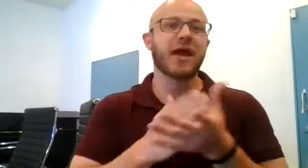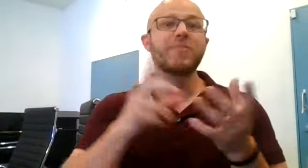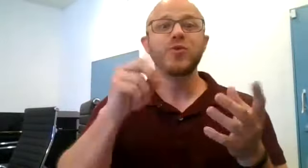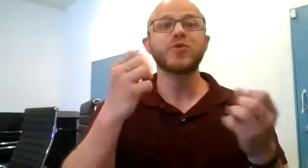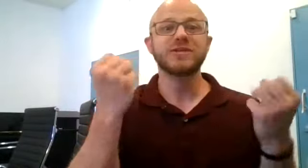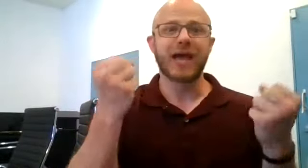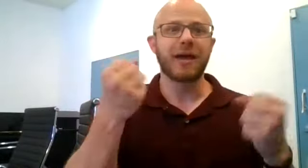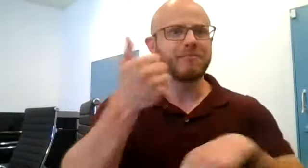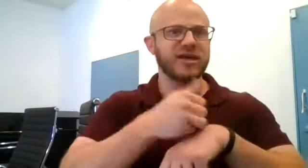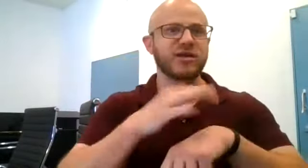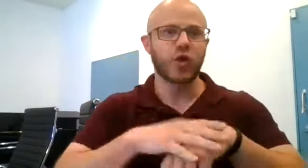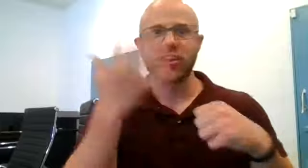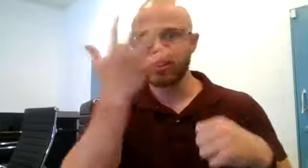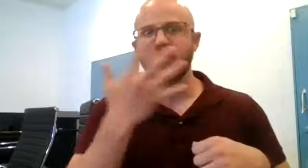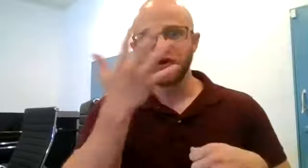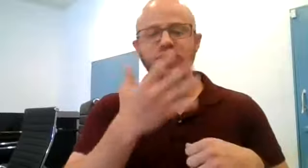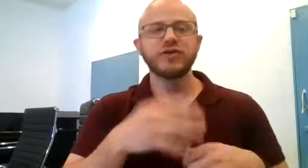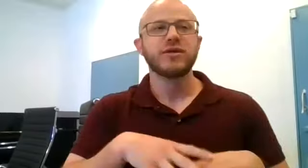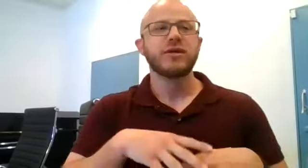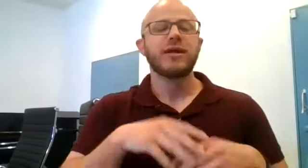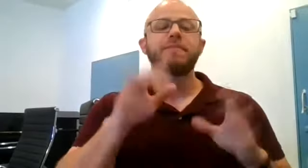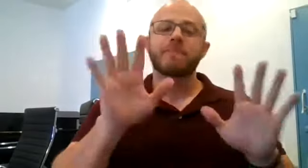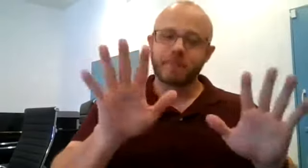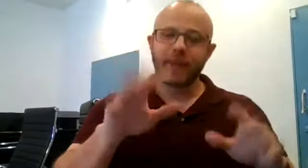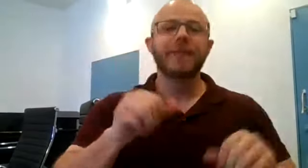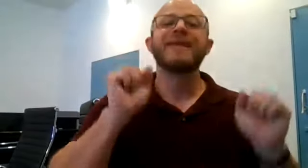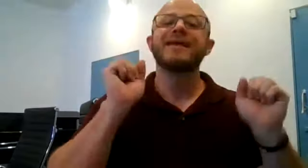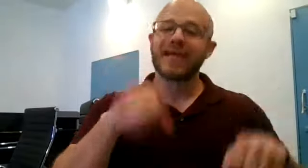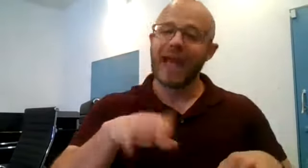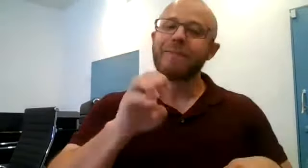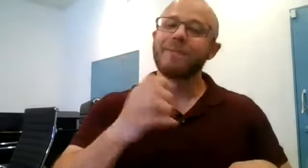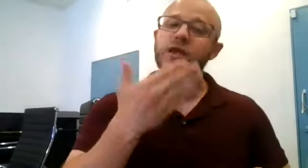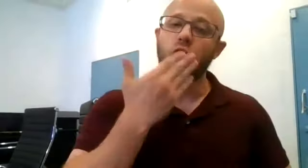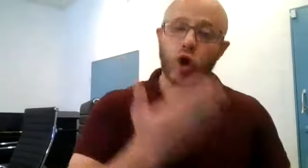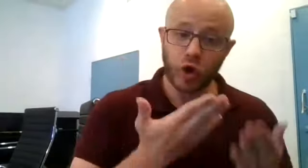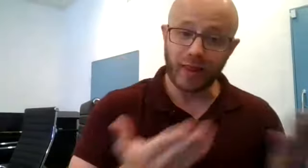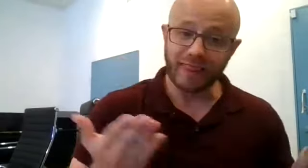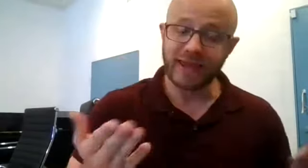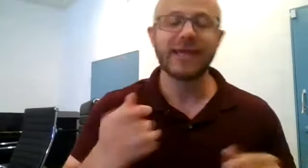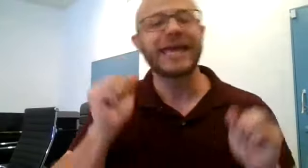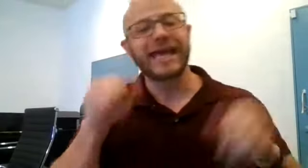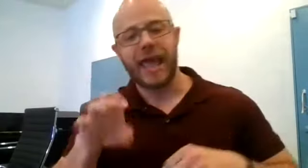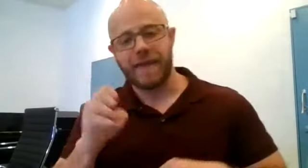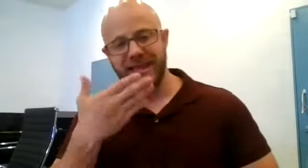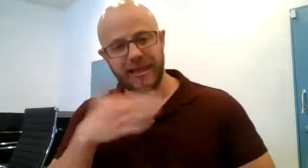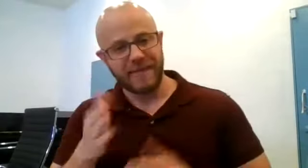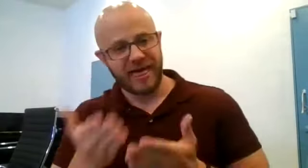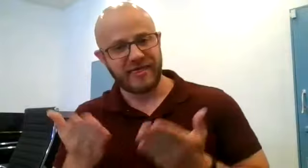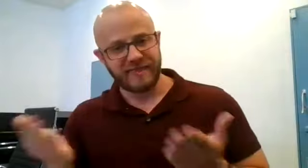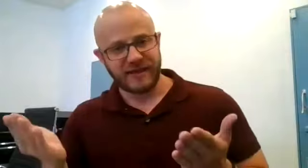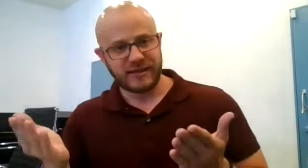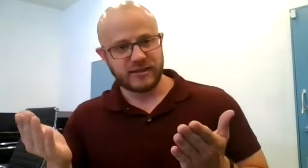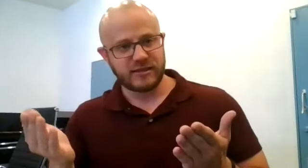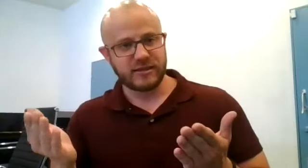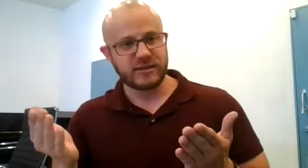do curly hair downward because it's based on what you look like. Can be a good thing, can be a bad